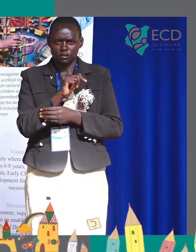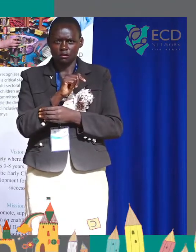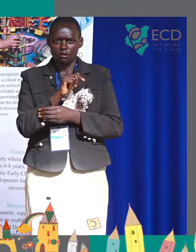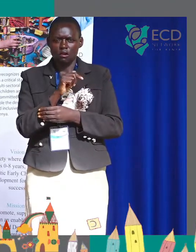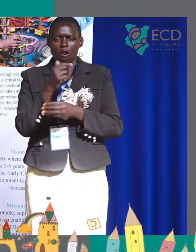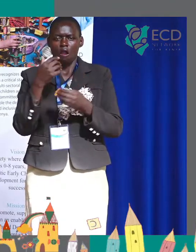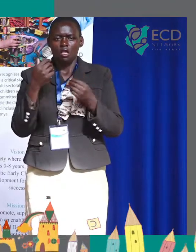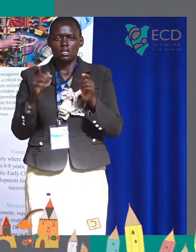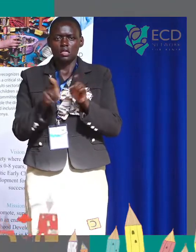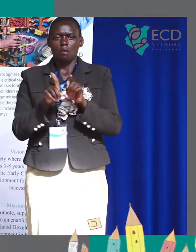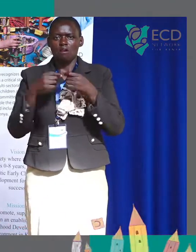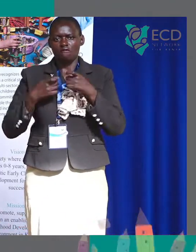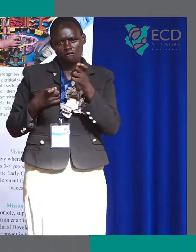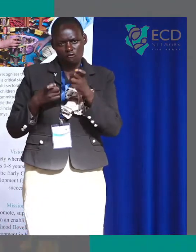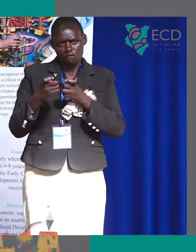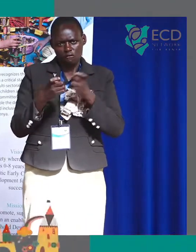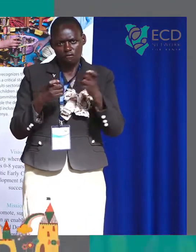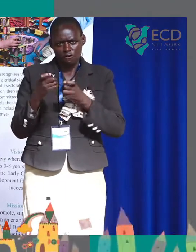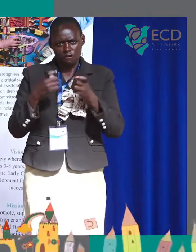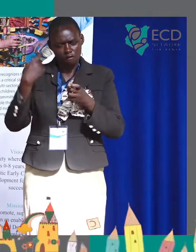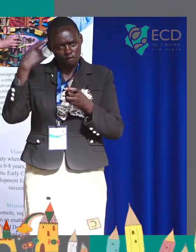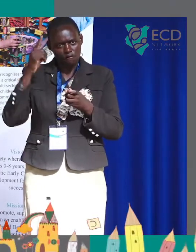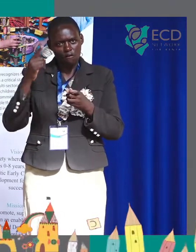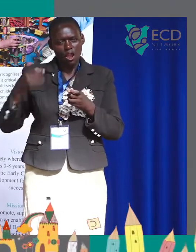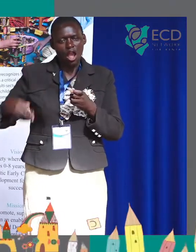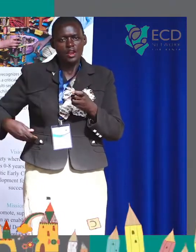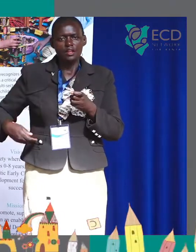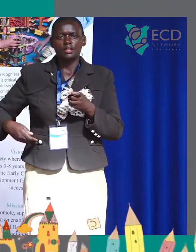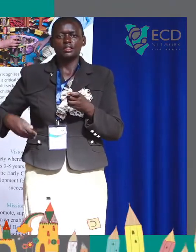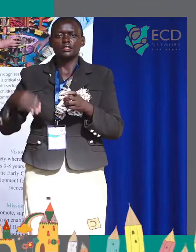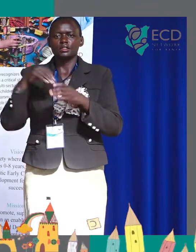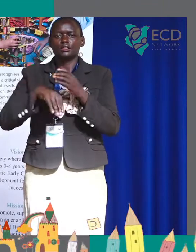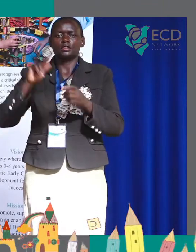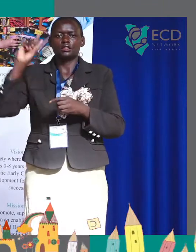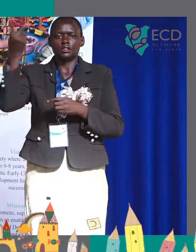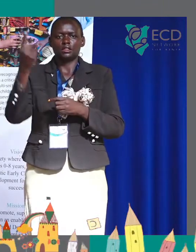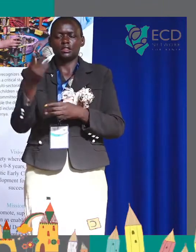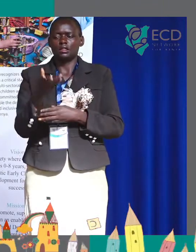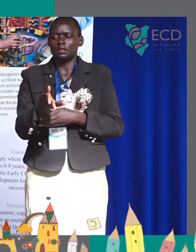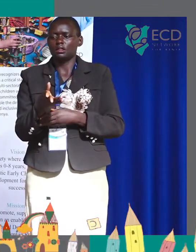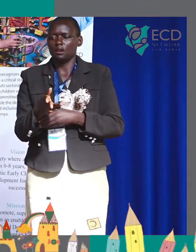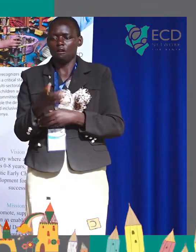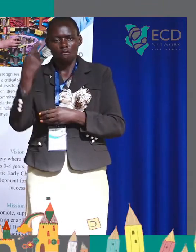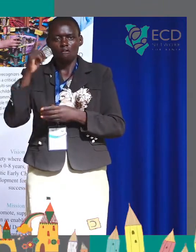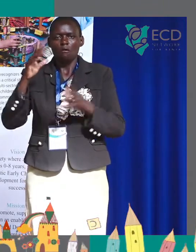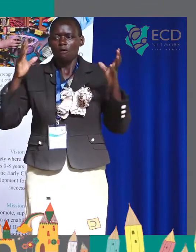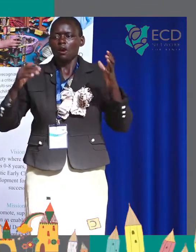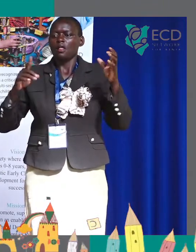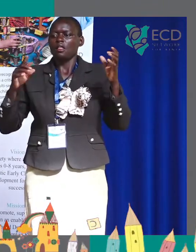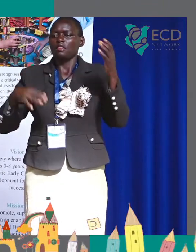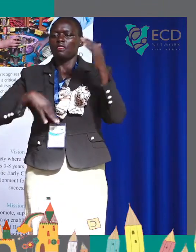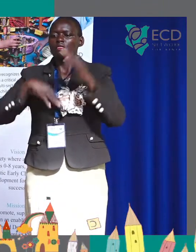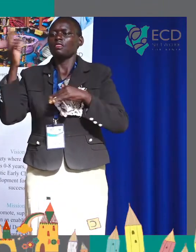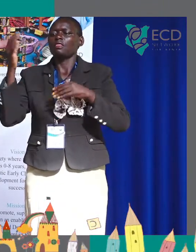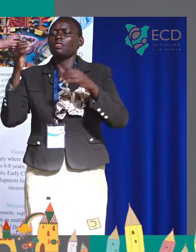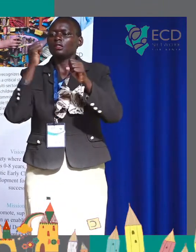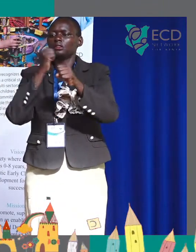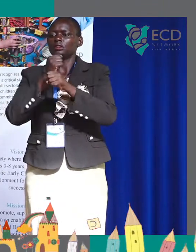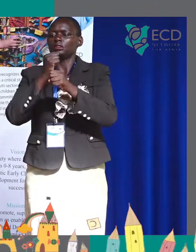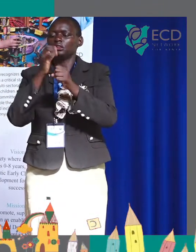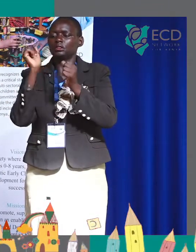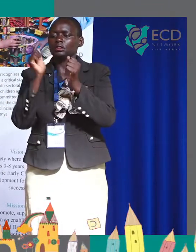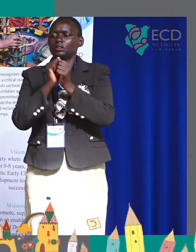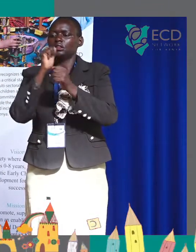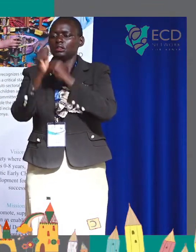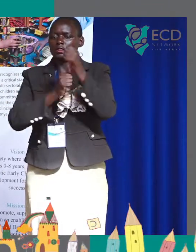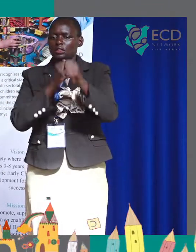a coordinator for adolescent health in this country for more than 10 years.